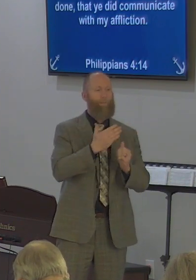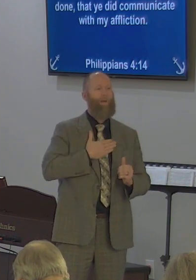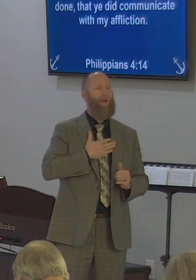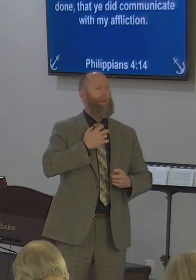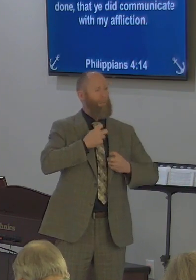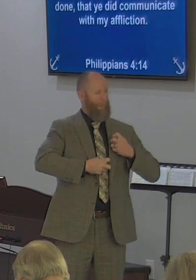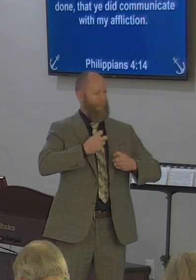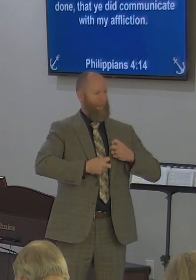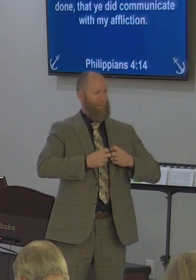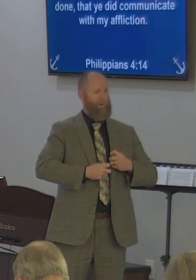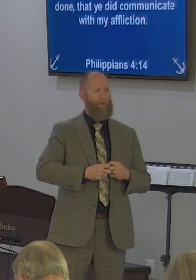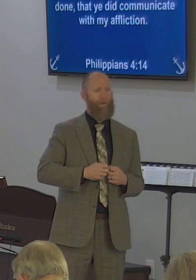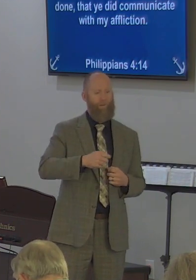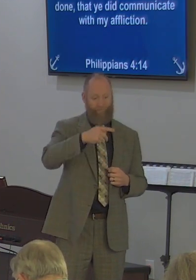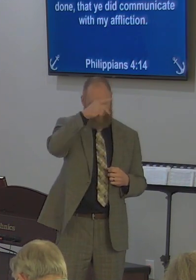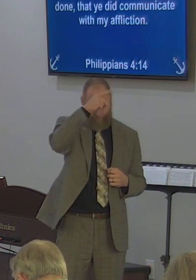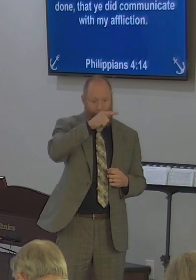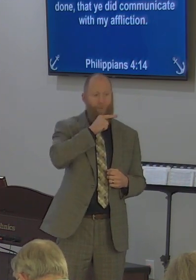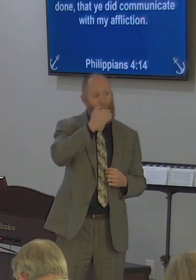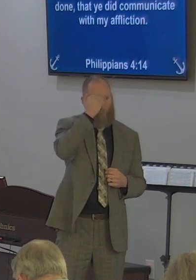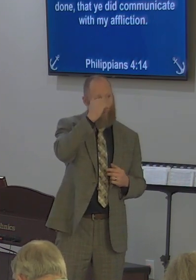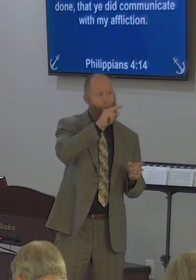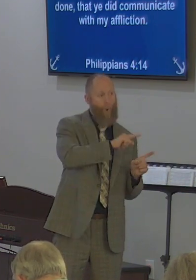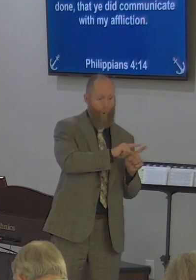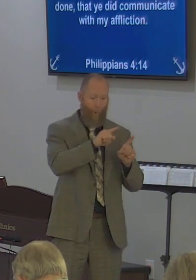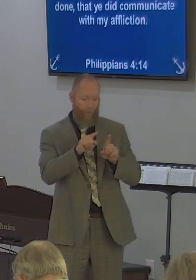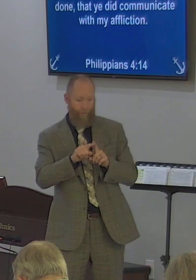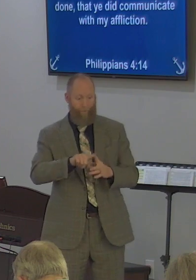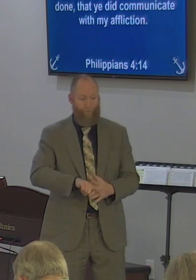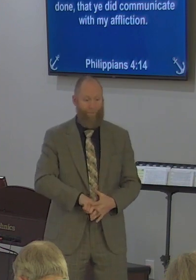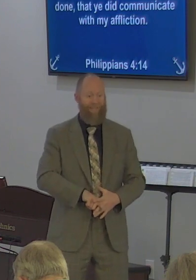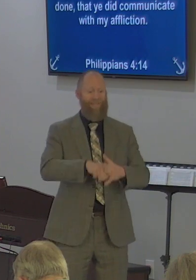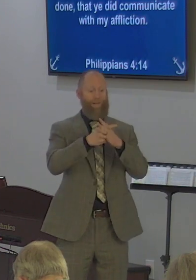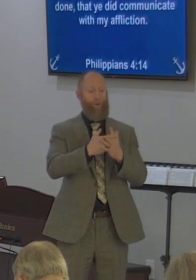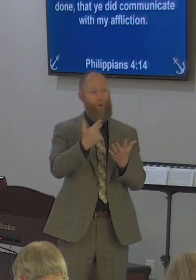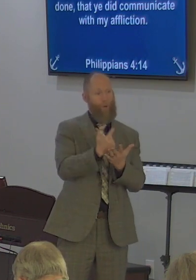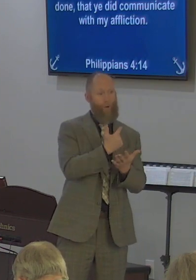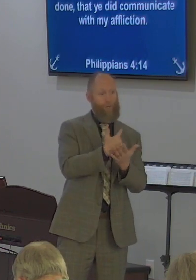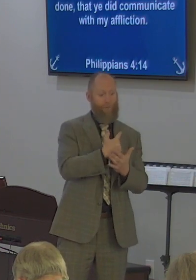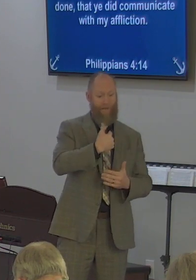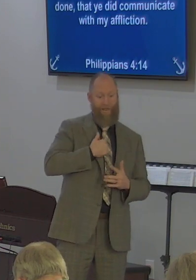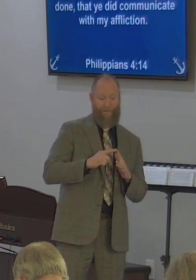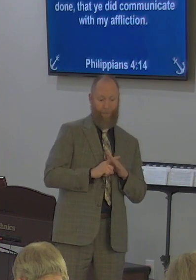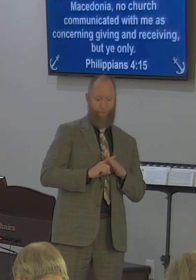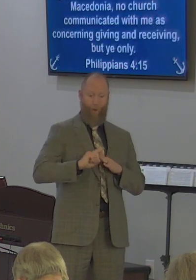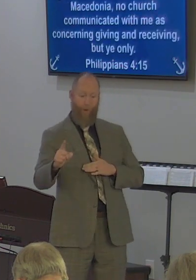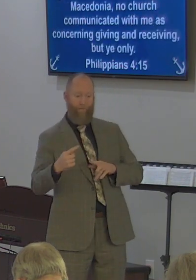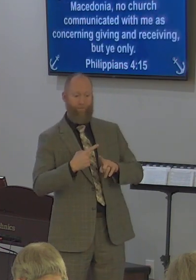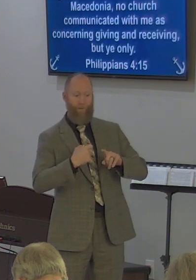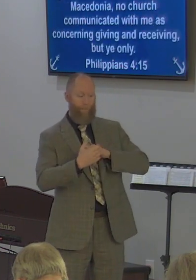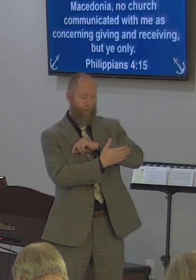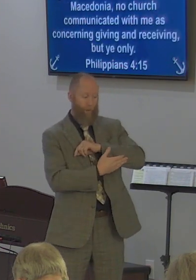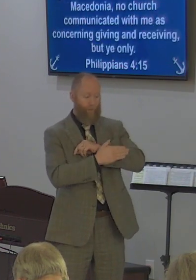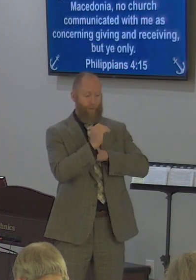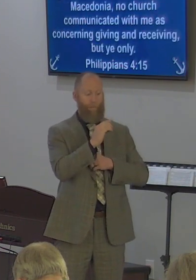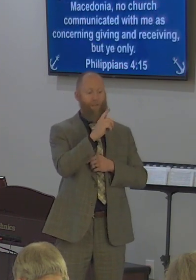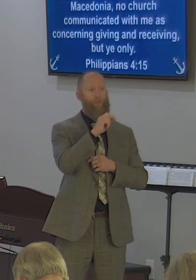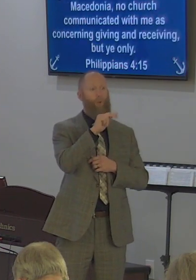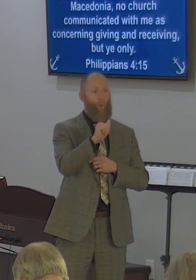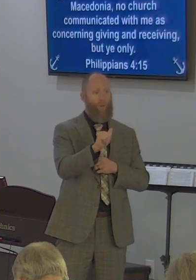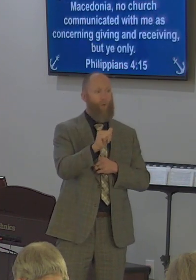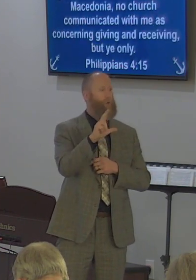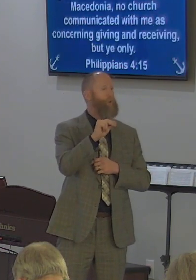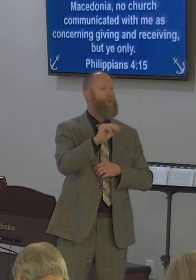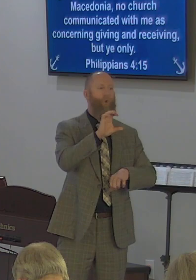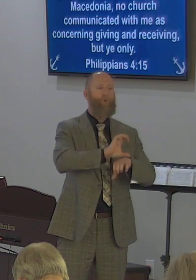Now ye Philippians know also that in the beginning of the gospel, when I departed from Macedonia, no church communicated with me